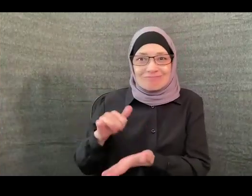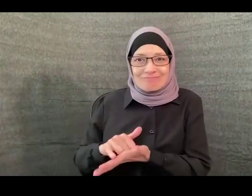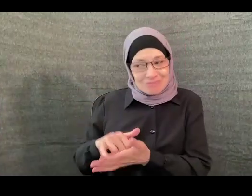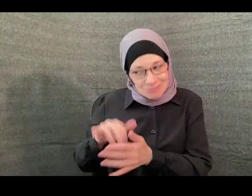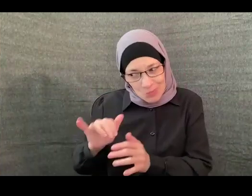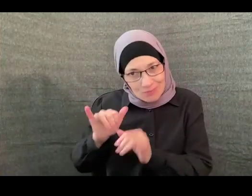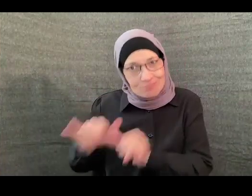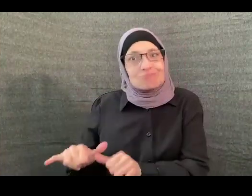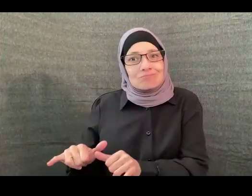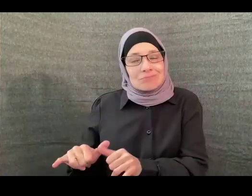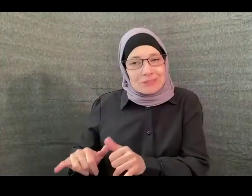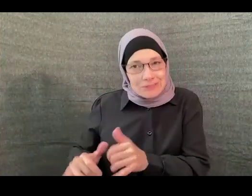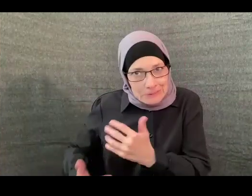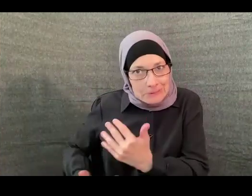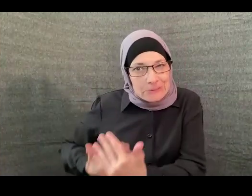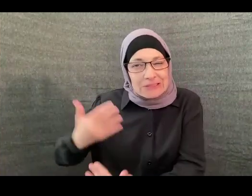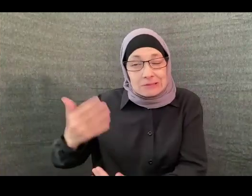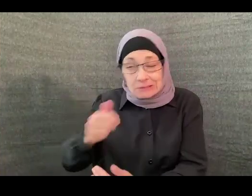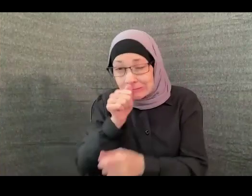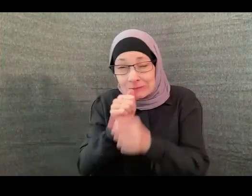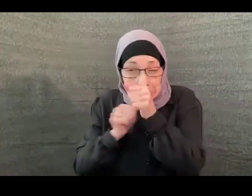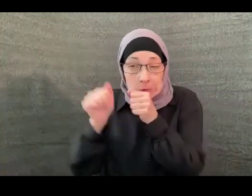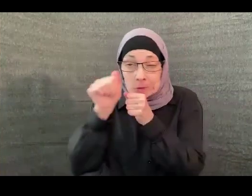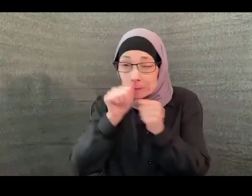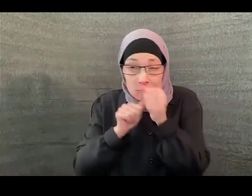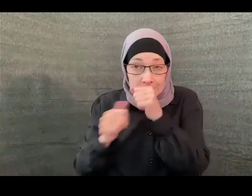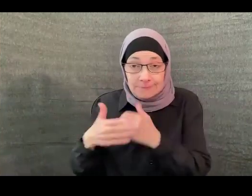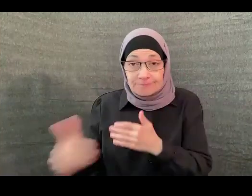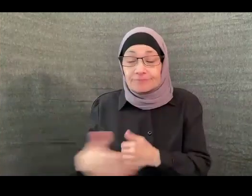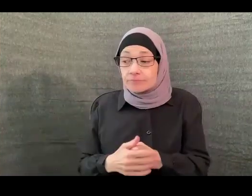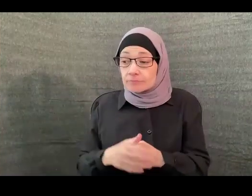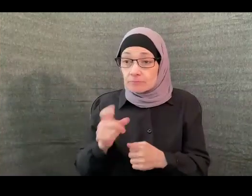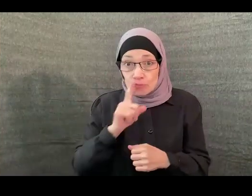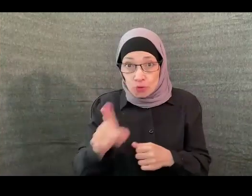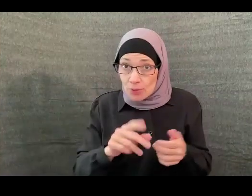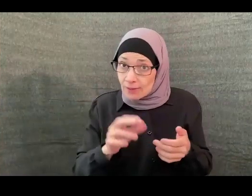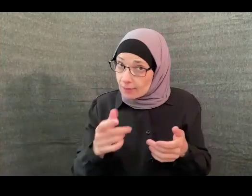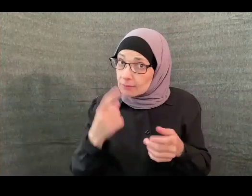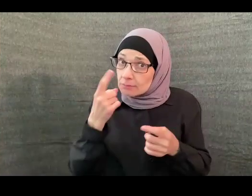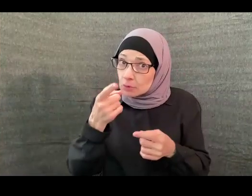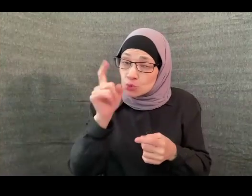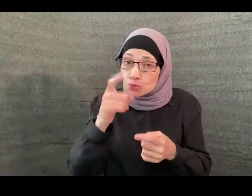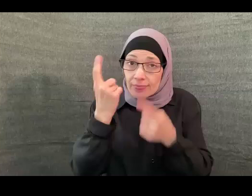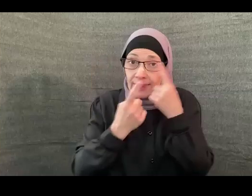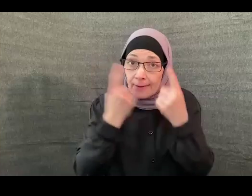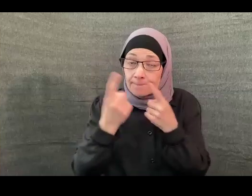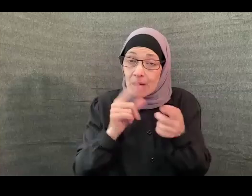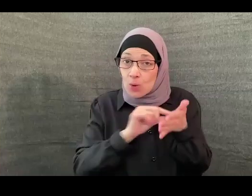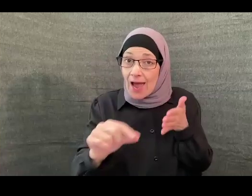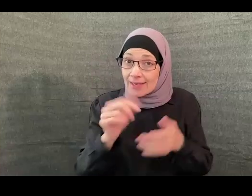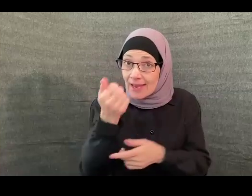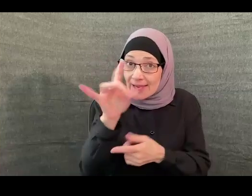about. And ayah number 18 is saying, it is on you, the believers, to always